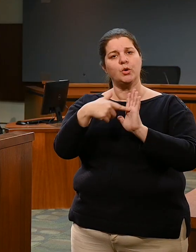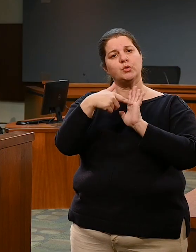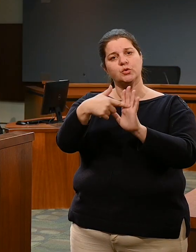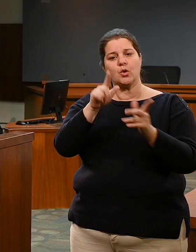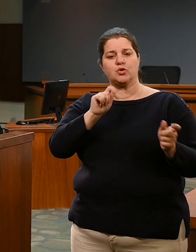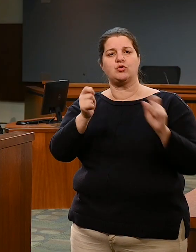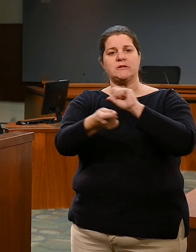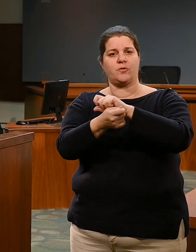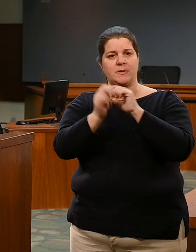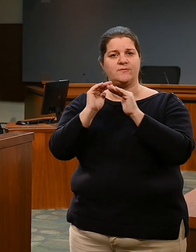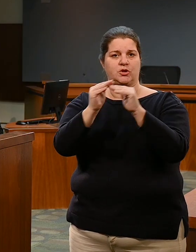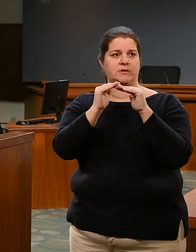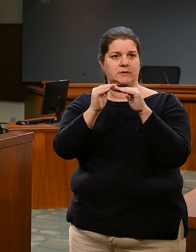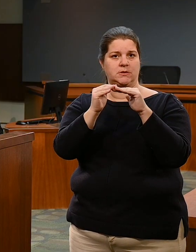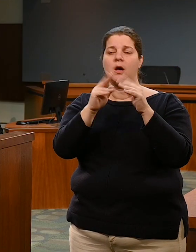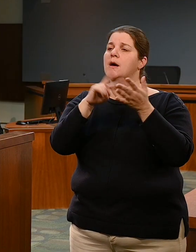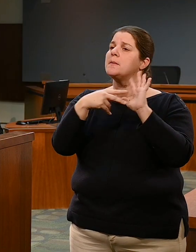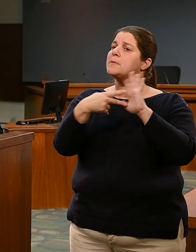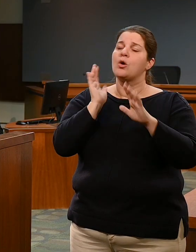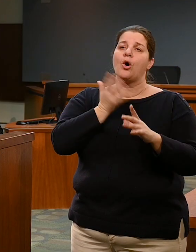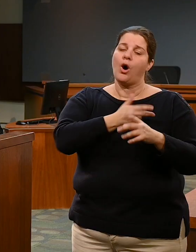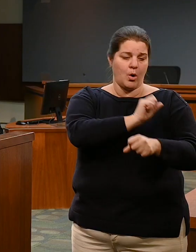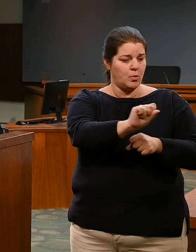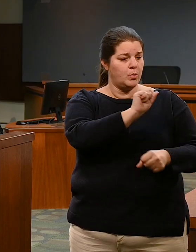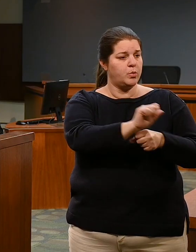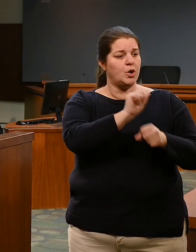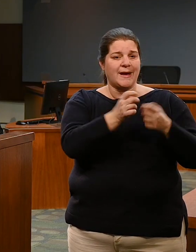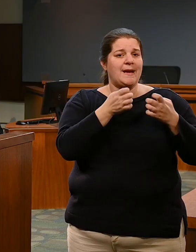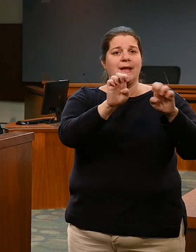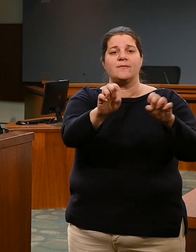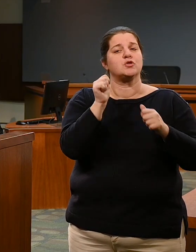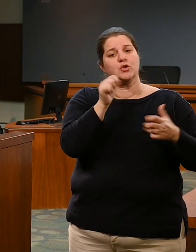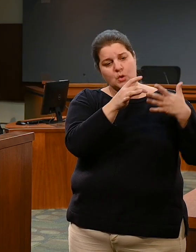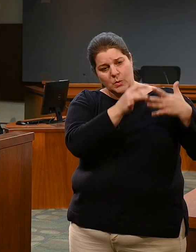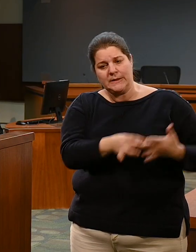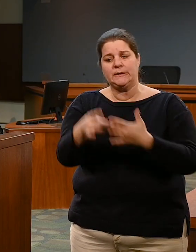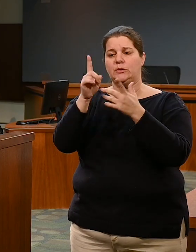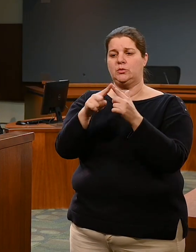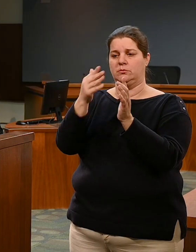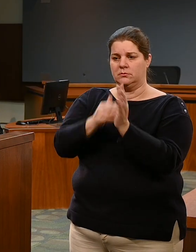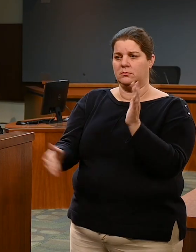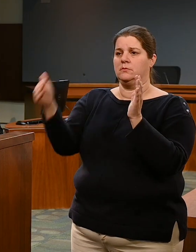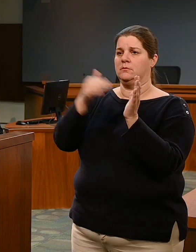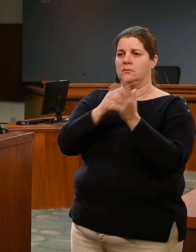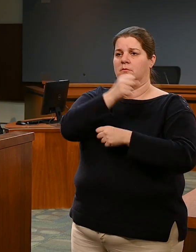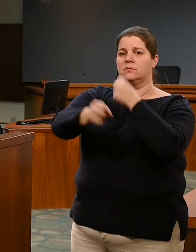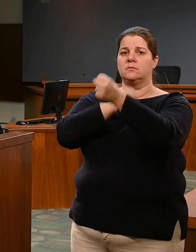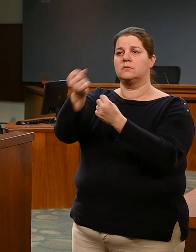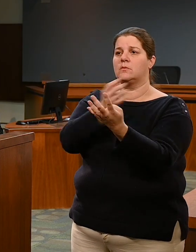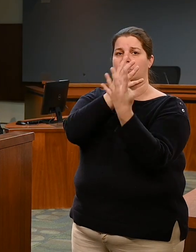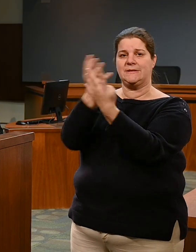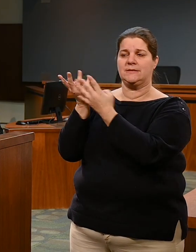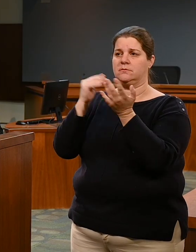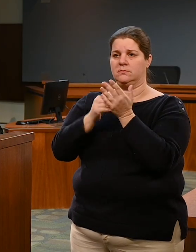transformative justice, ensuring that our efforts do not inadvertently contribute to or perpetuate the cycle of mass incarceration.